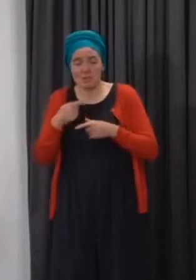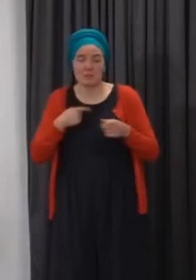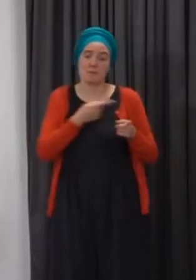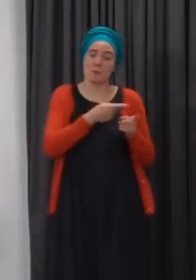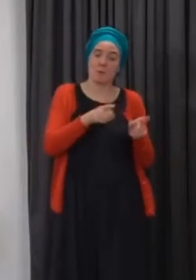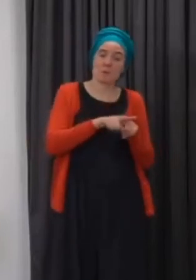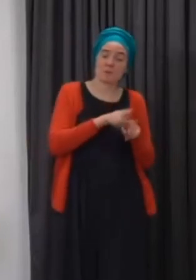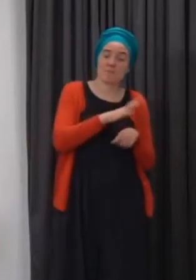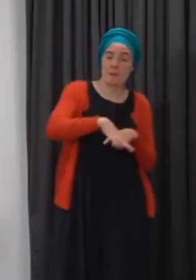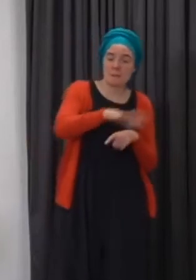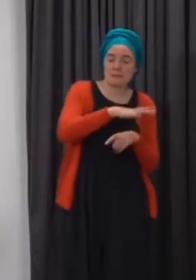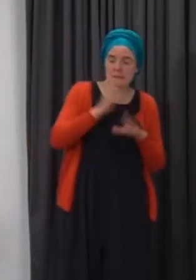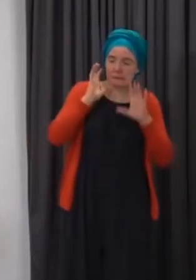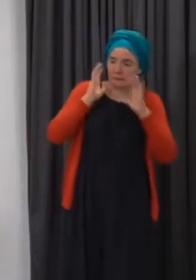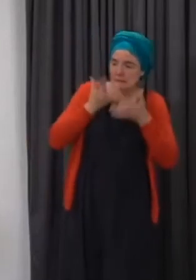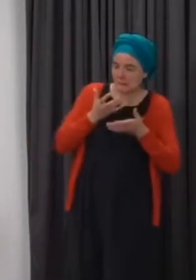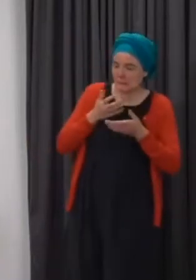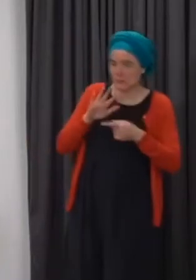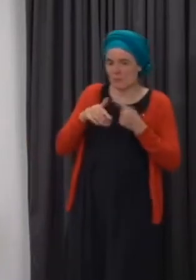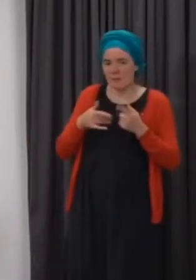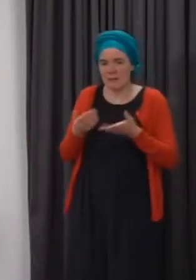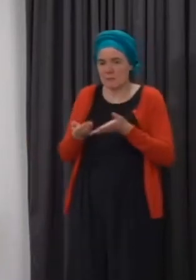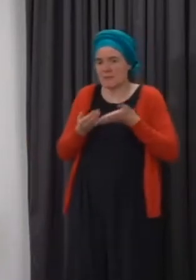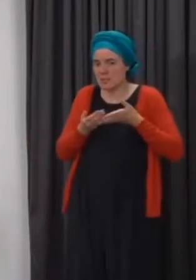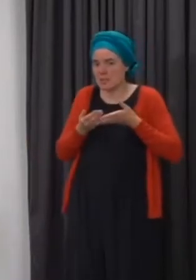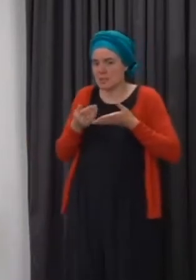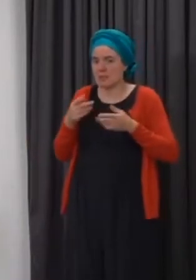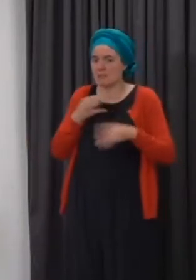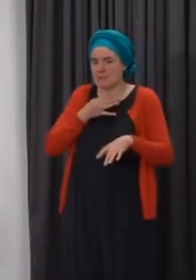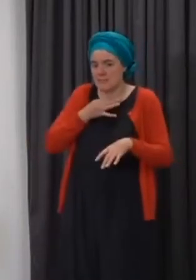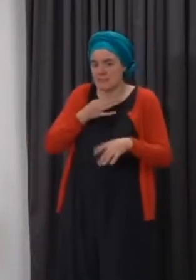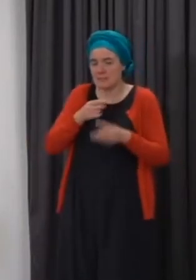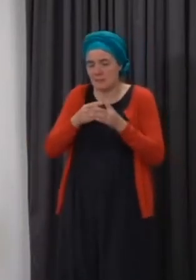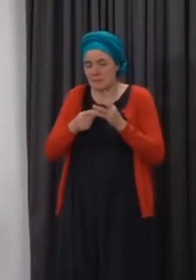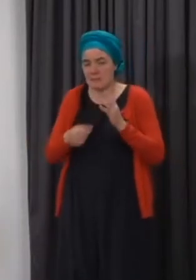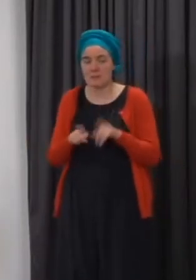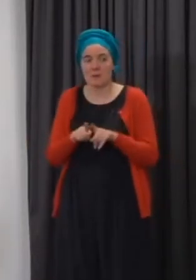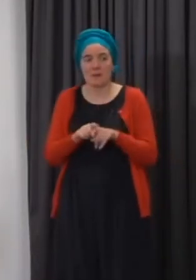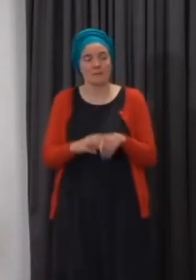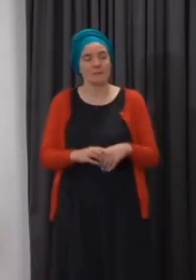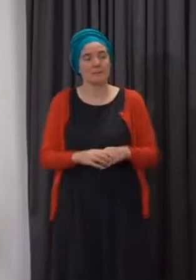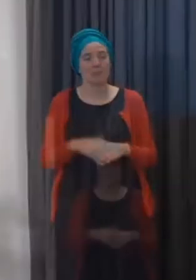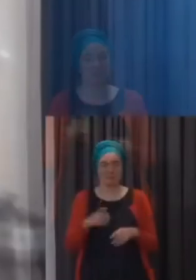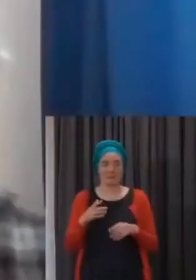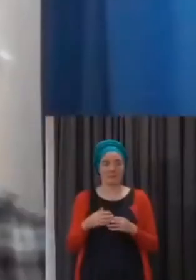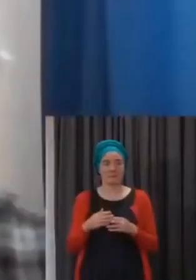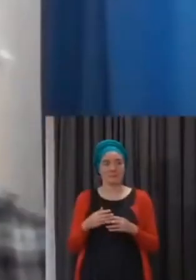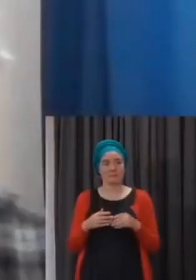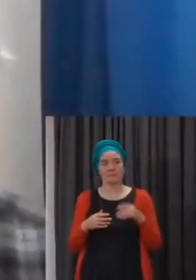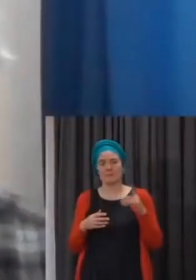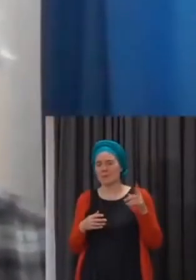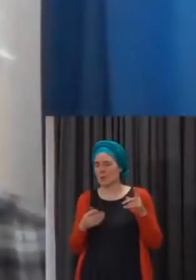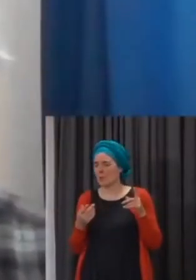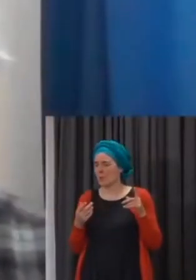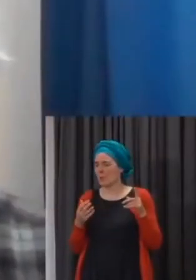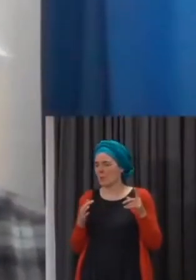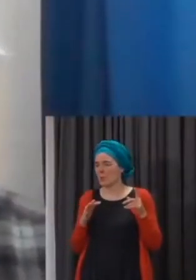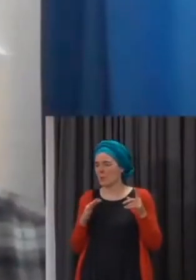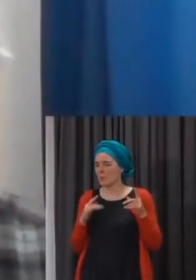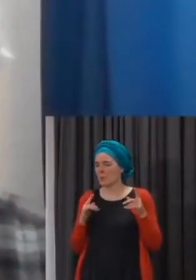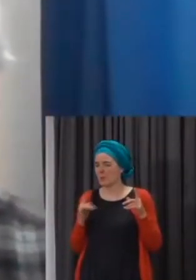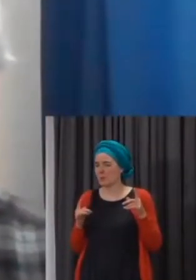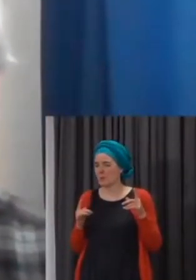is a proper part of the care plans and the discharge planning that takes place in our hospitals across Wales. And in amongst all of that, what